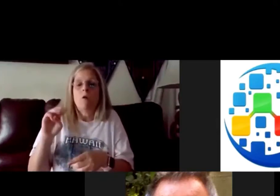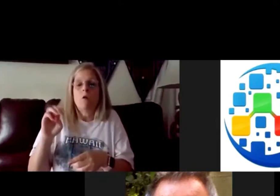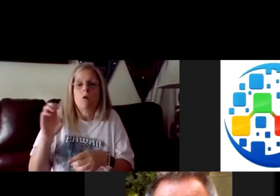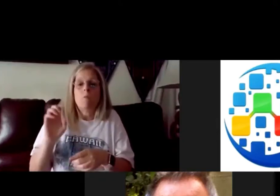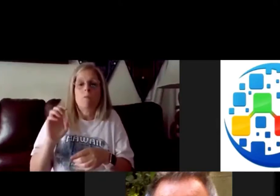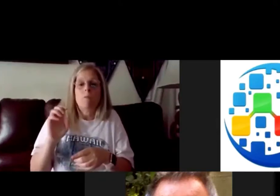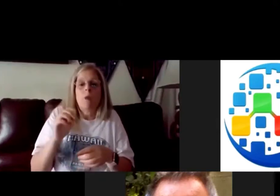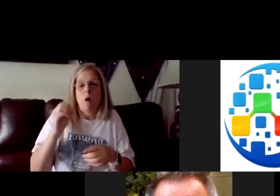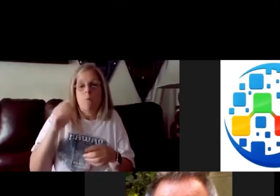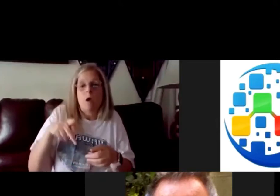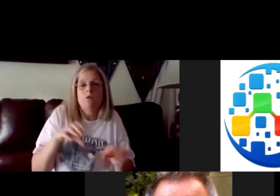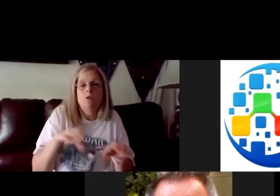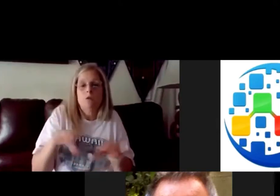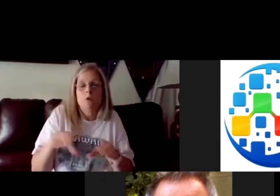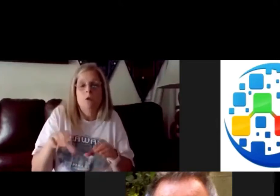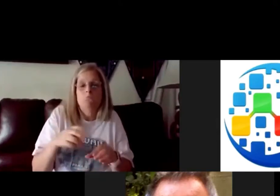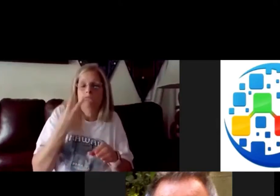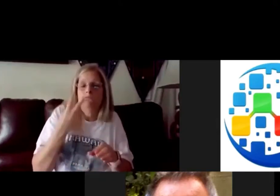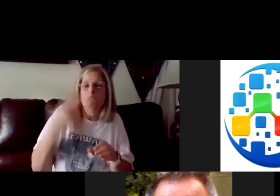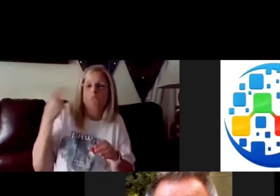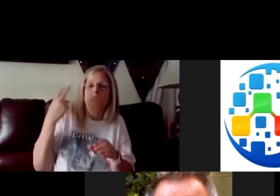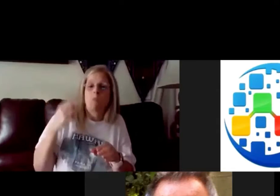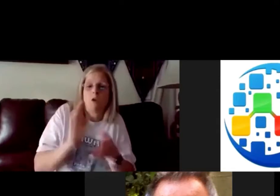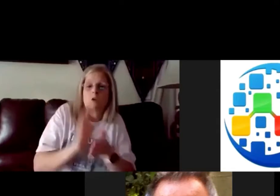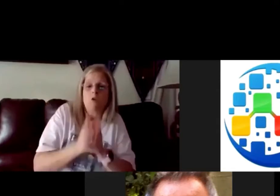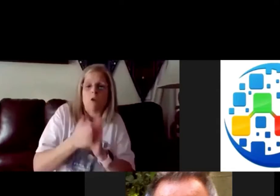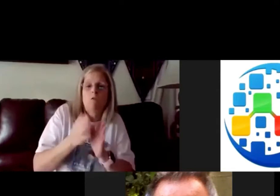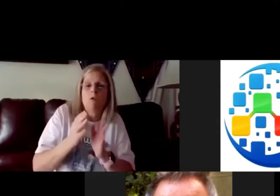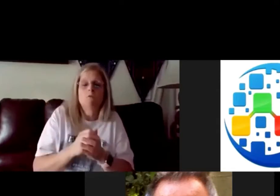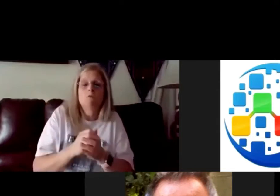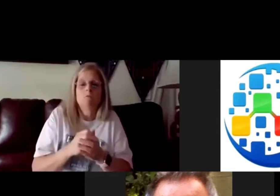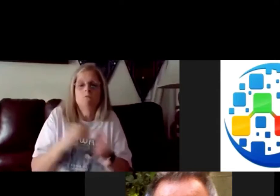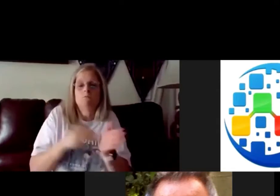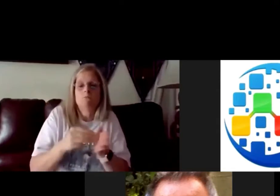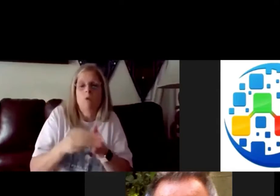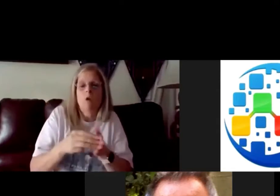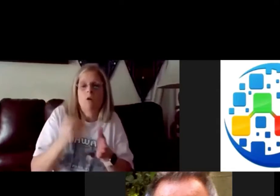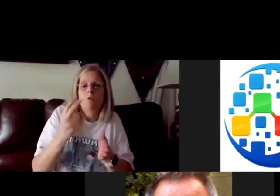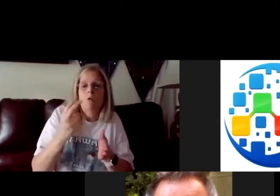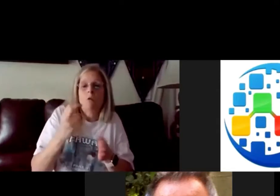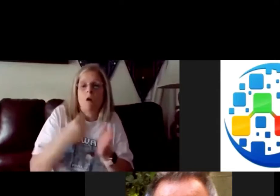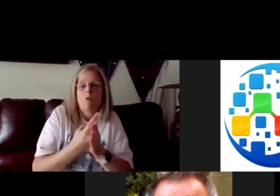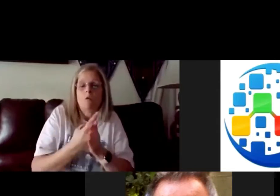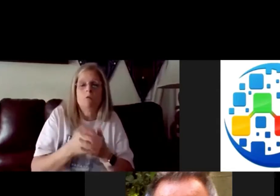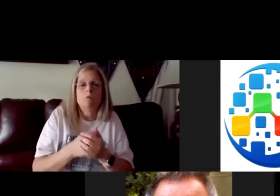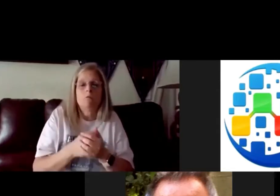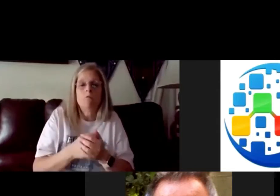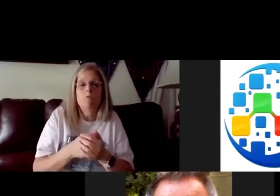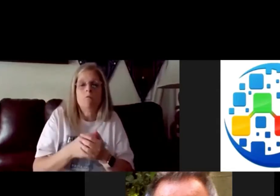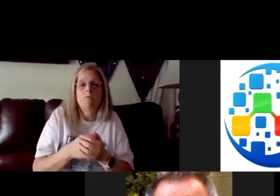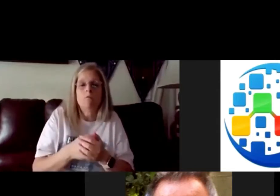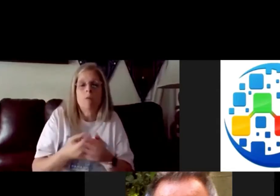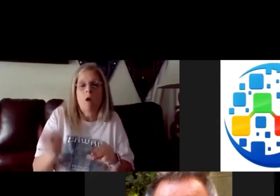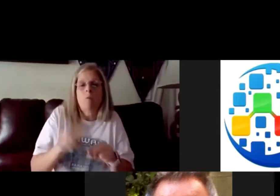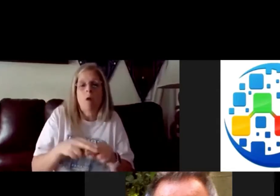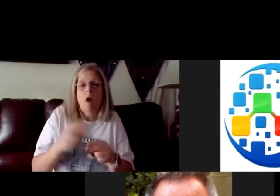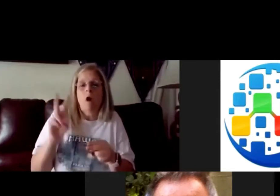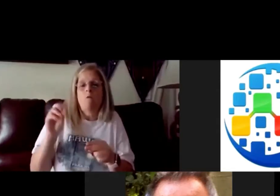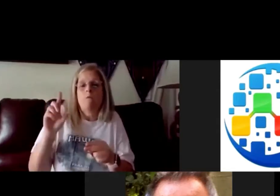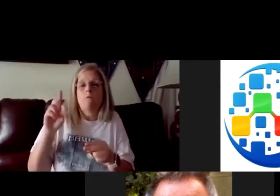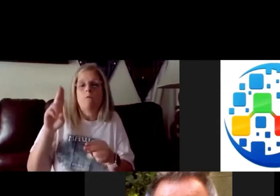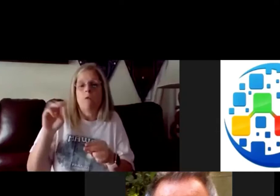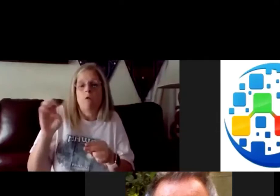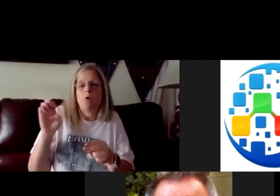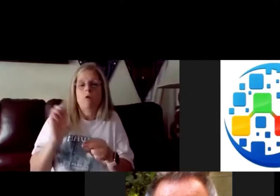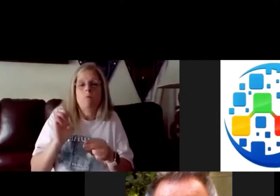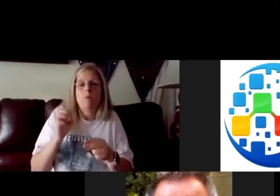look back at the traffic source. 1 million opt-ins in 12 hours. The amount of volume that we're going to be having